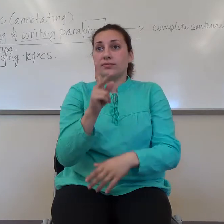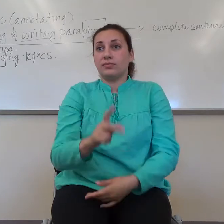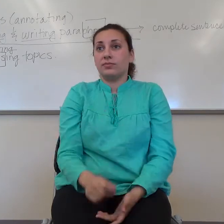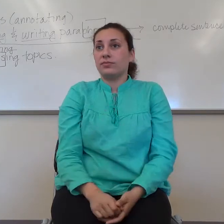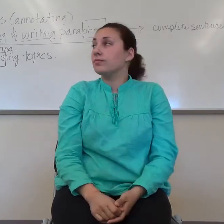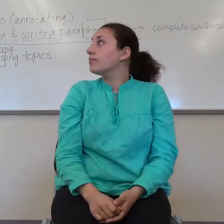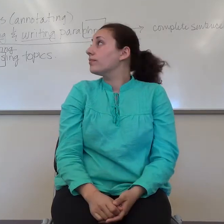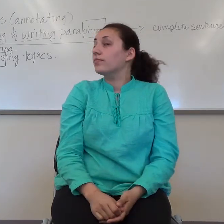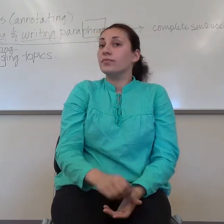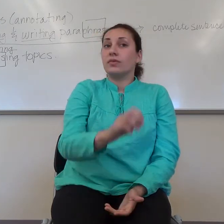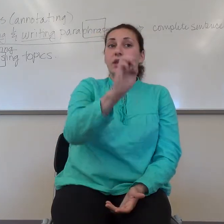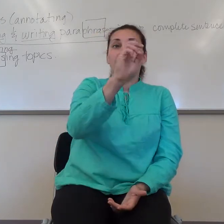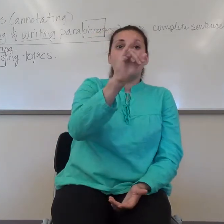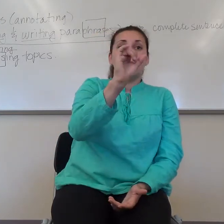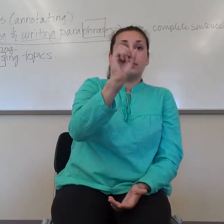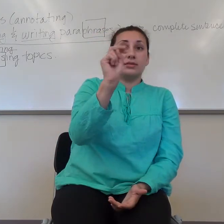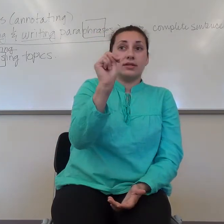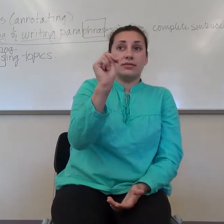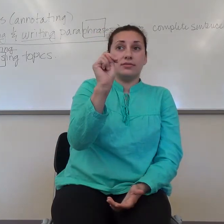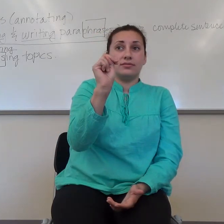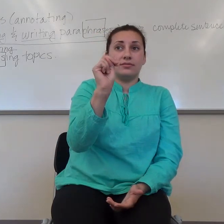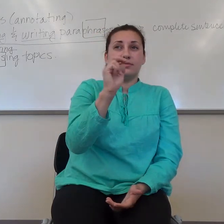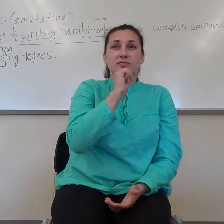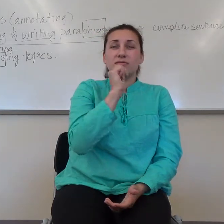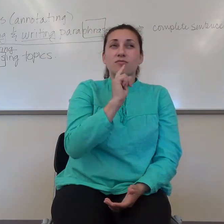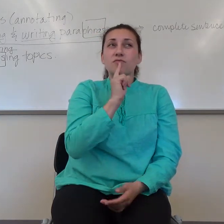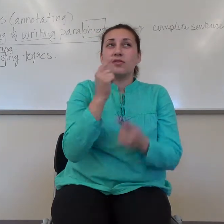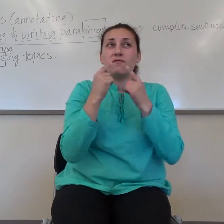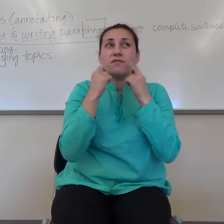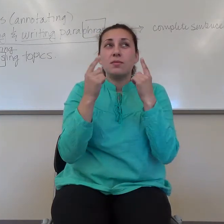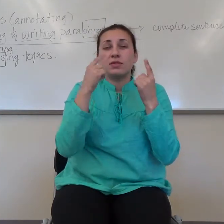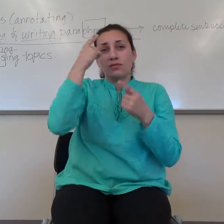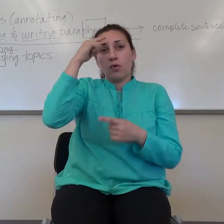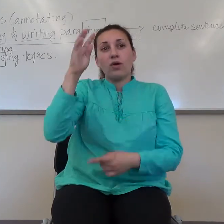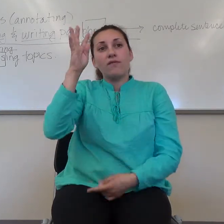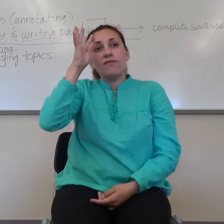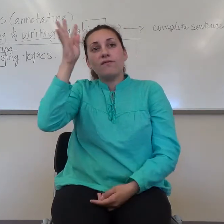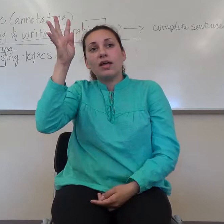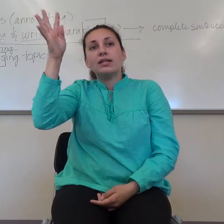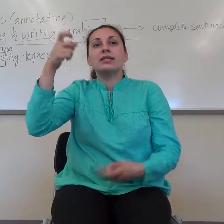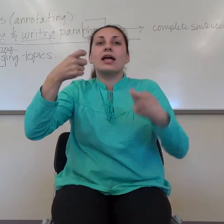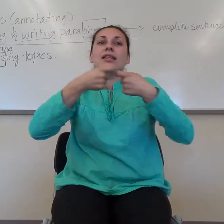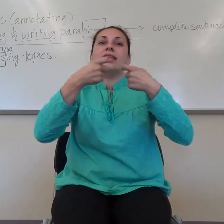known, though, for his role in inventing the electric chair.